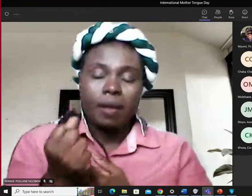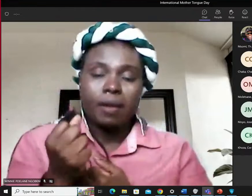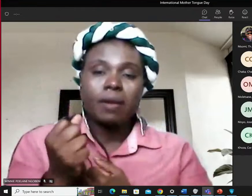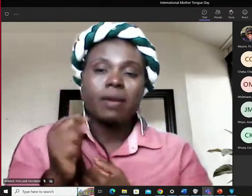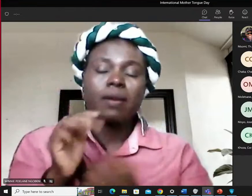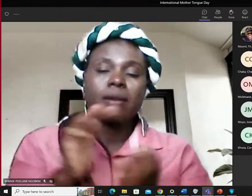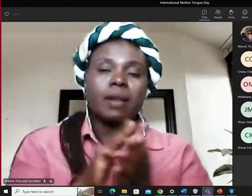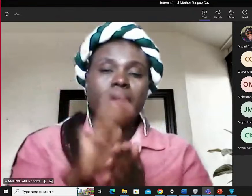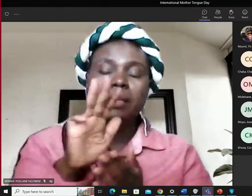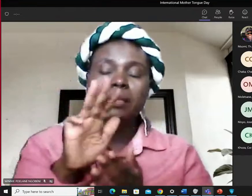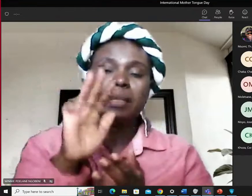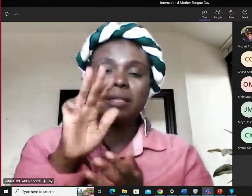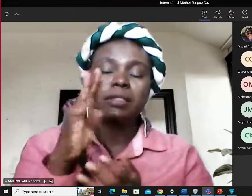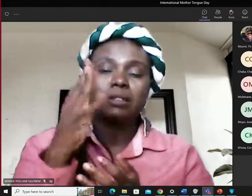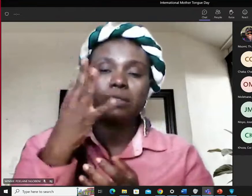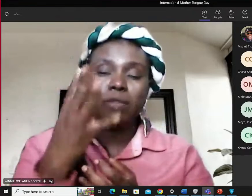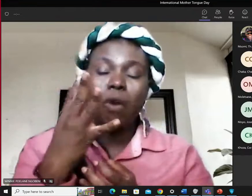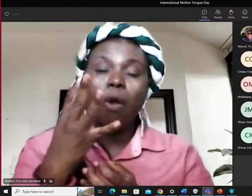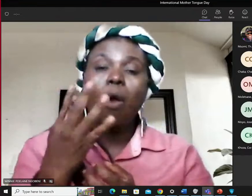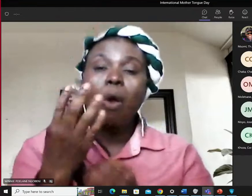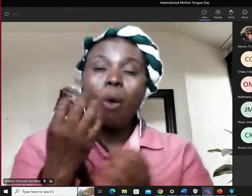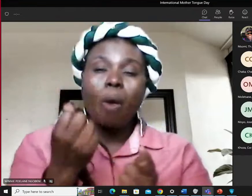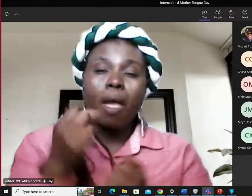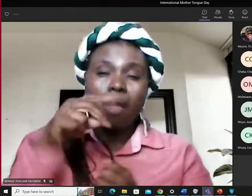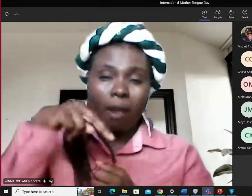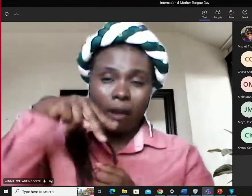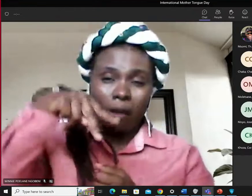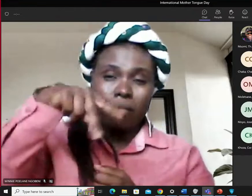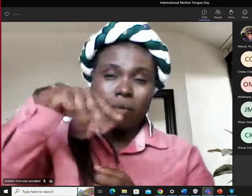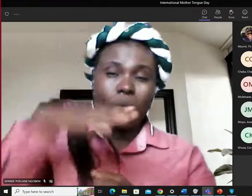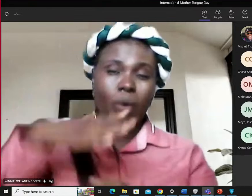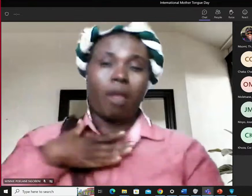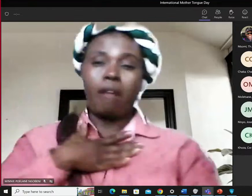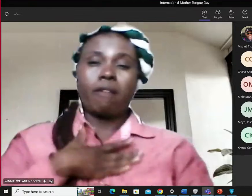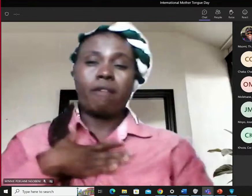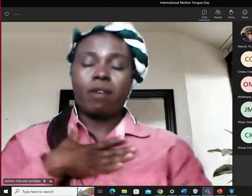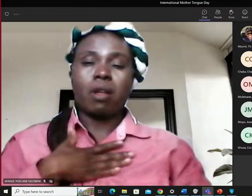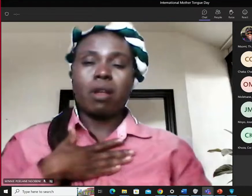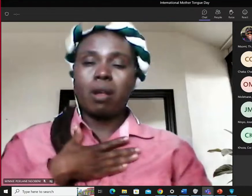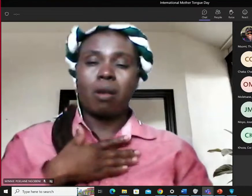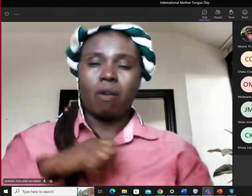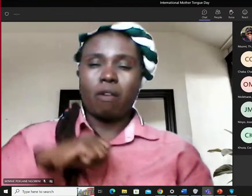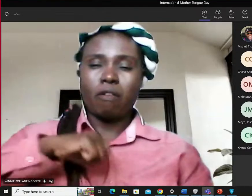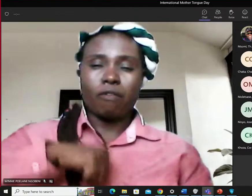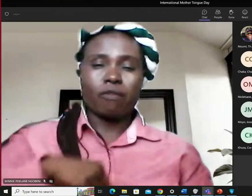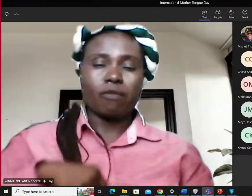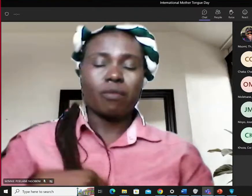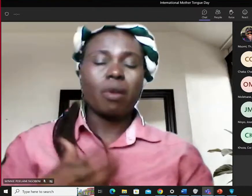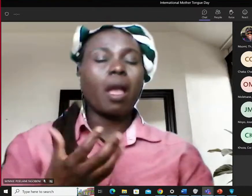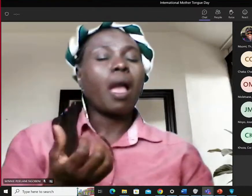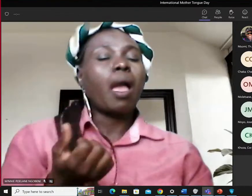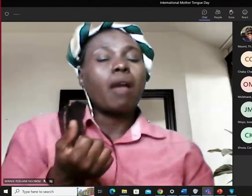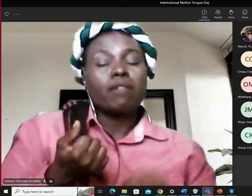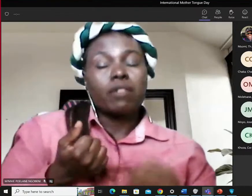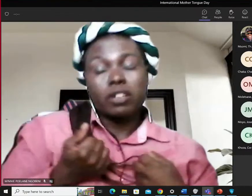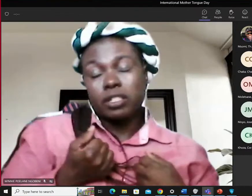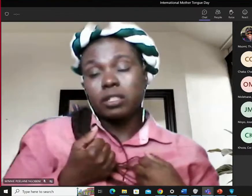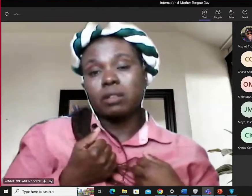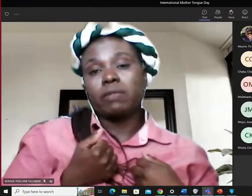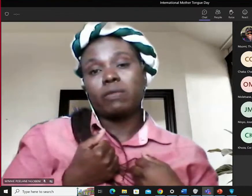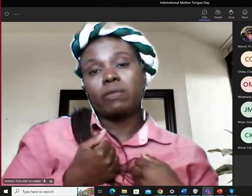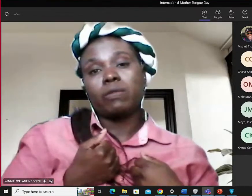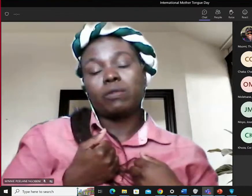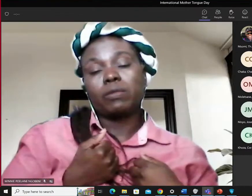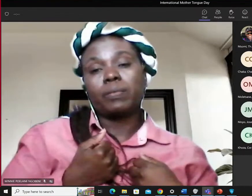up had the feeling of aggressiveness. They were aggressive and